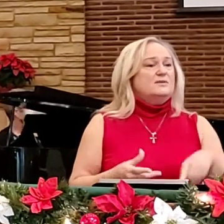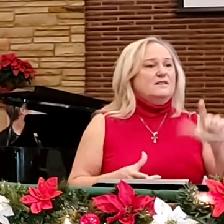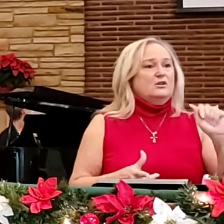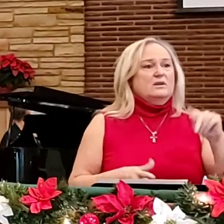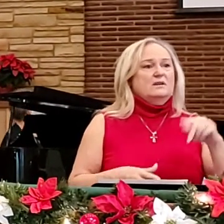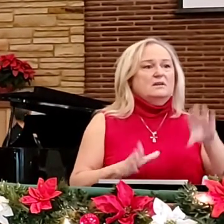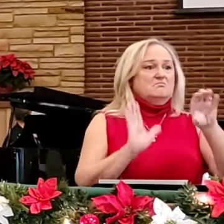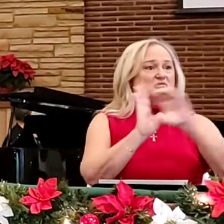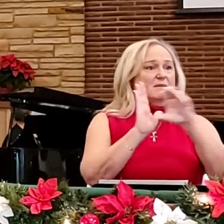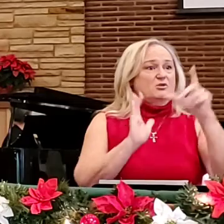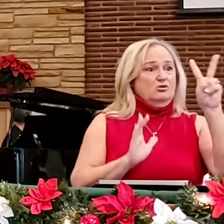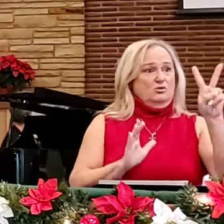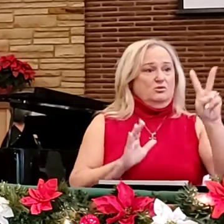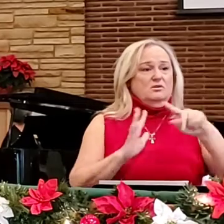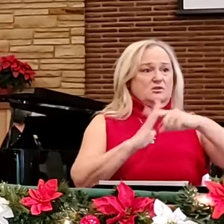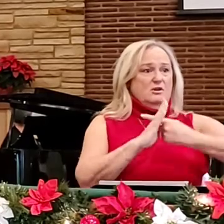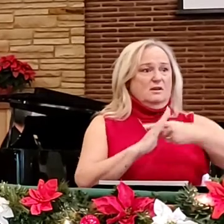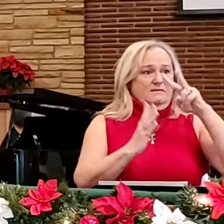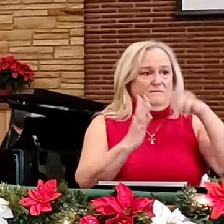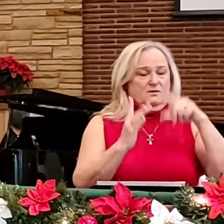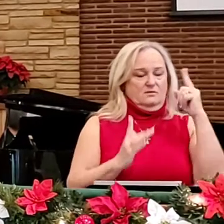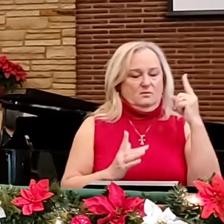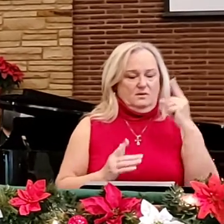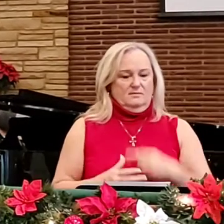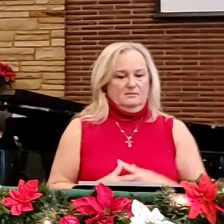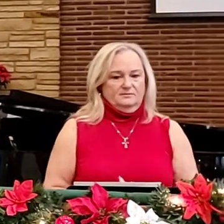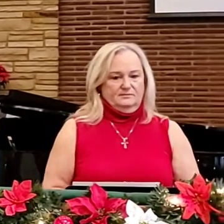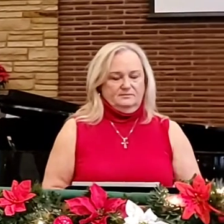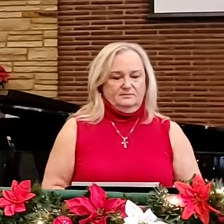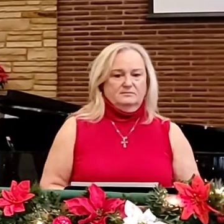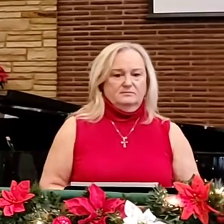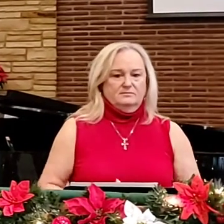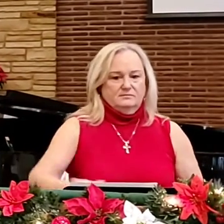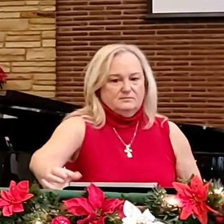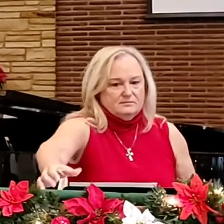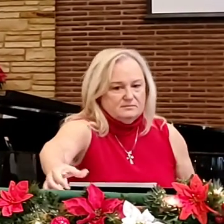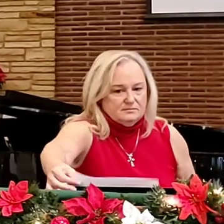in chapter 2, beginning in verse 1.